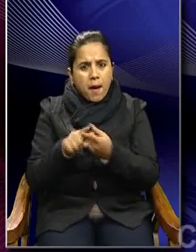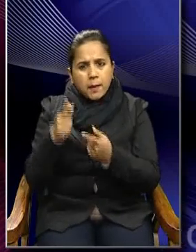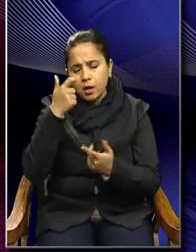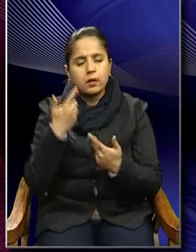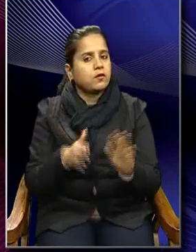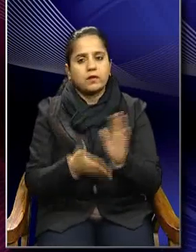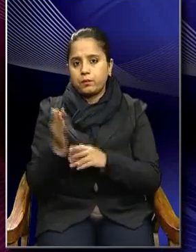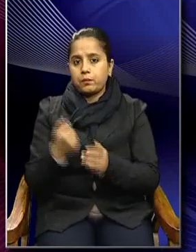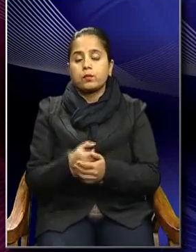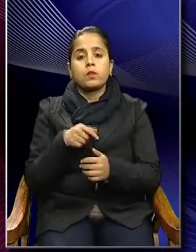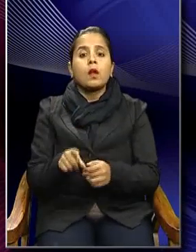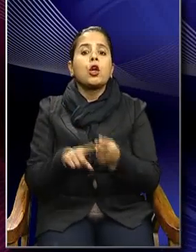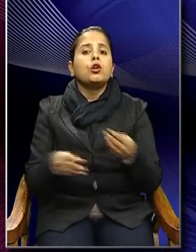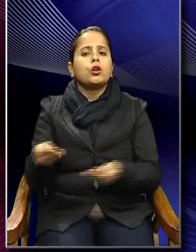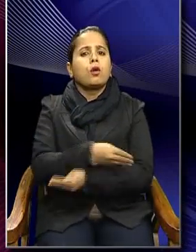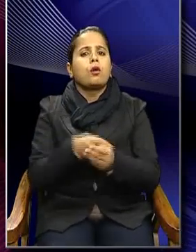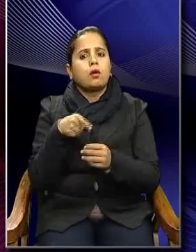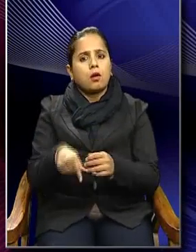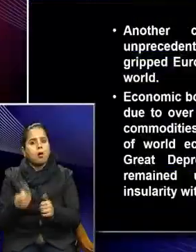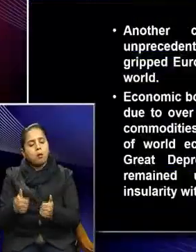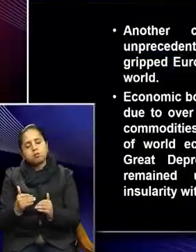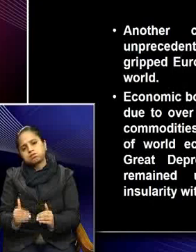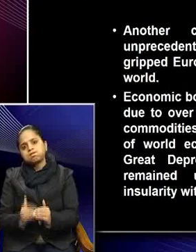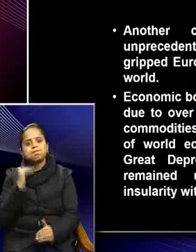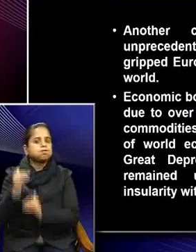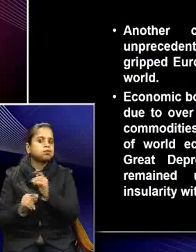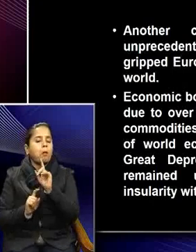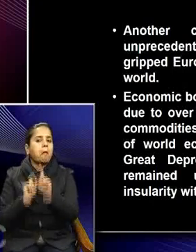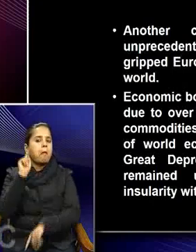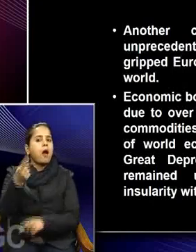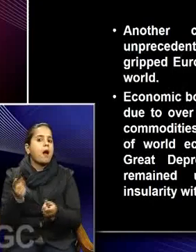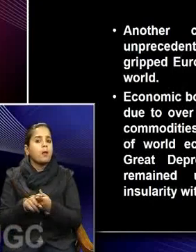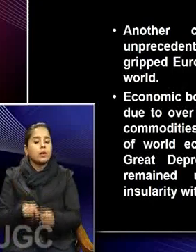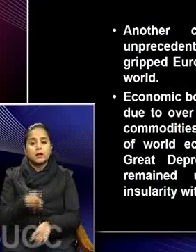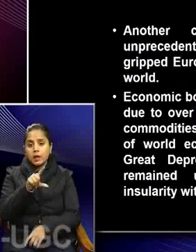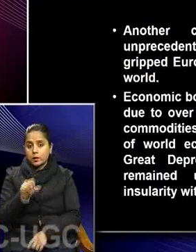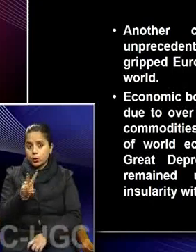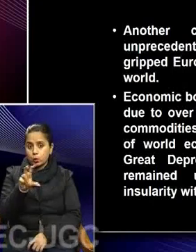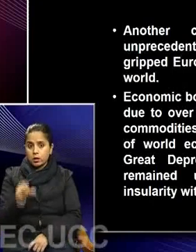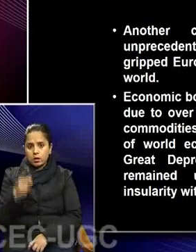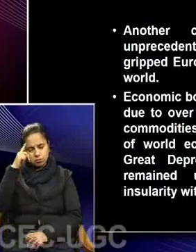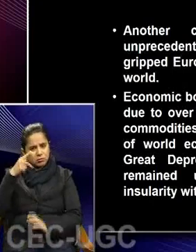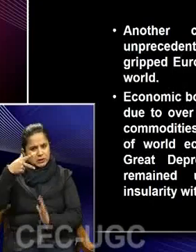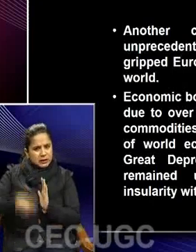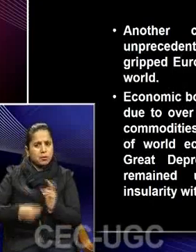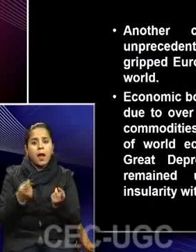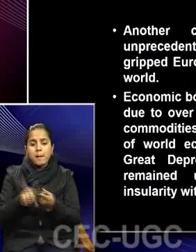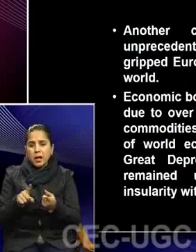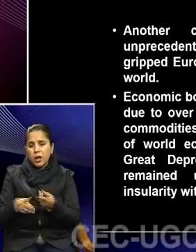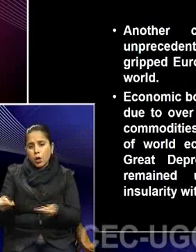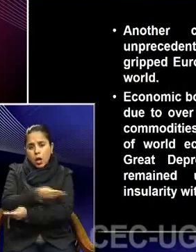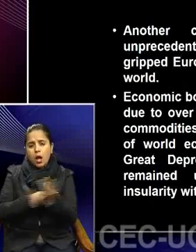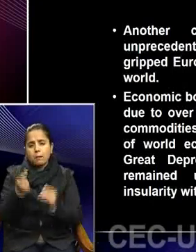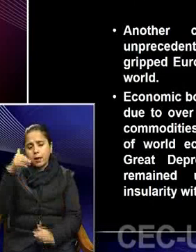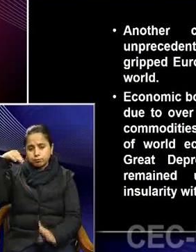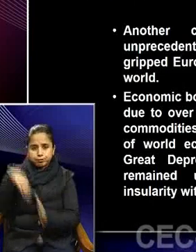Now, economic boom of the post-war period, exemplified by 1929 depression, economic depression,